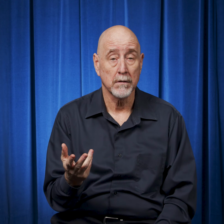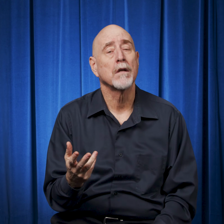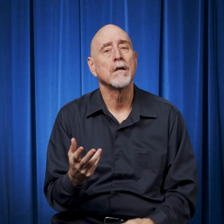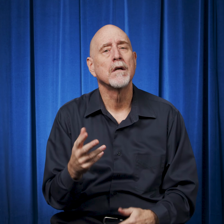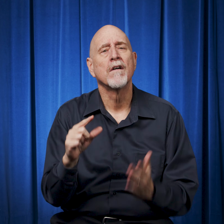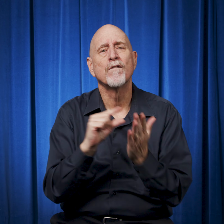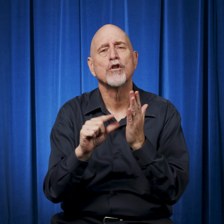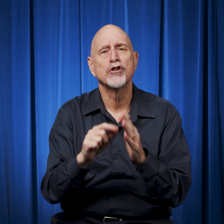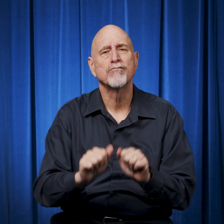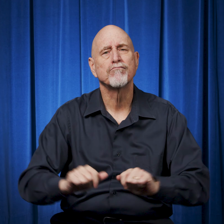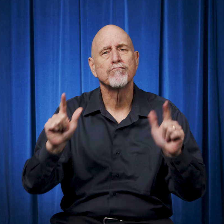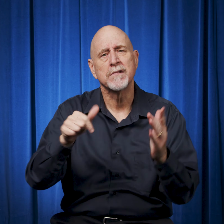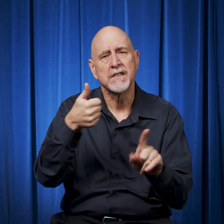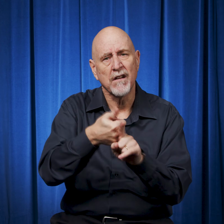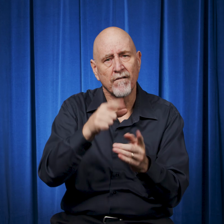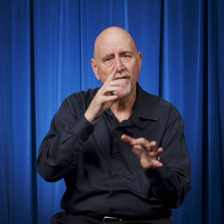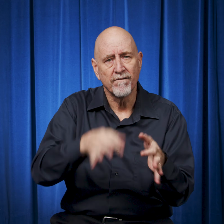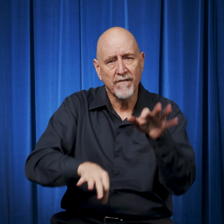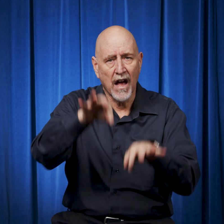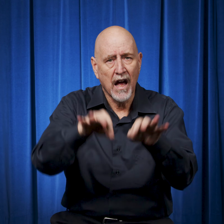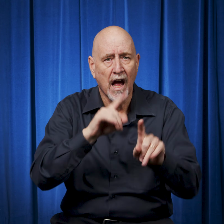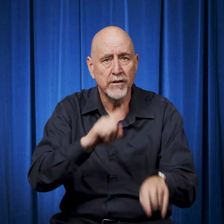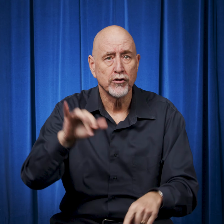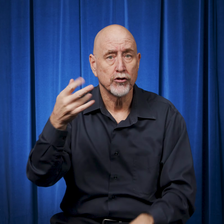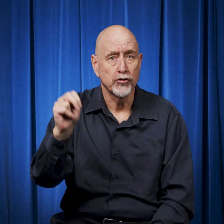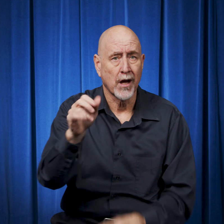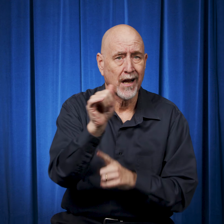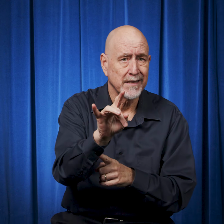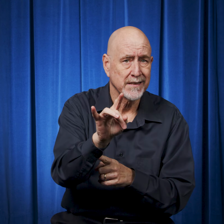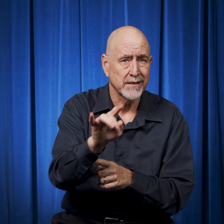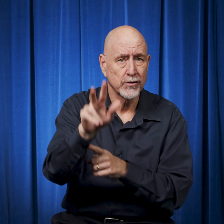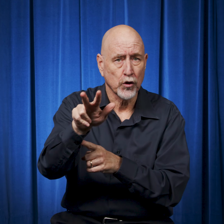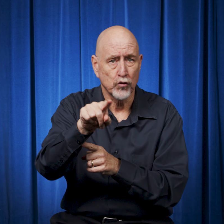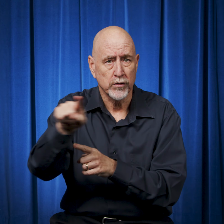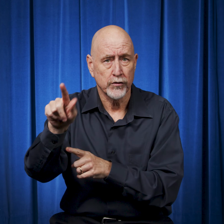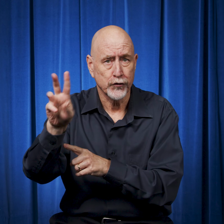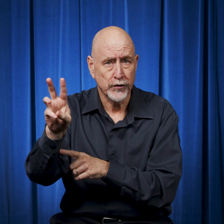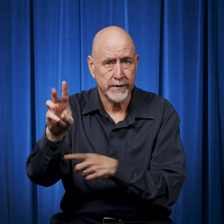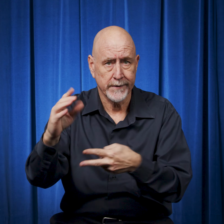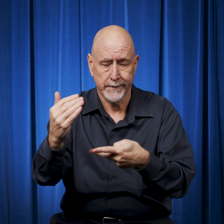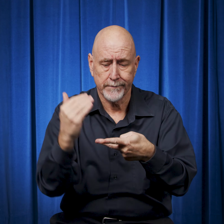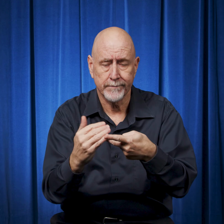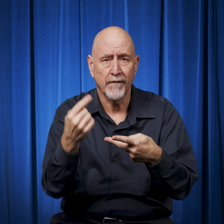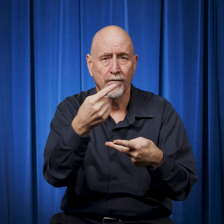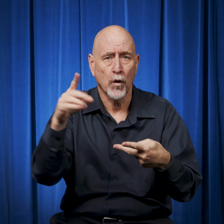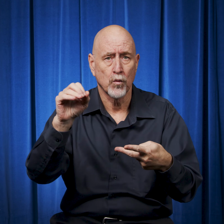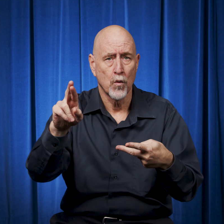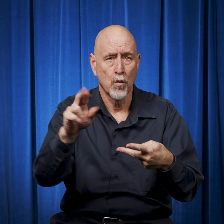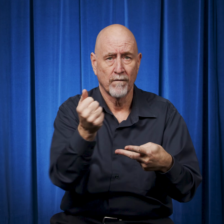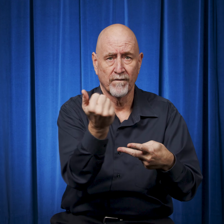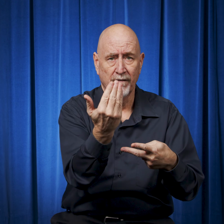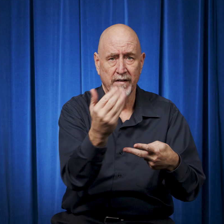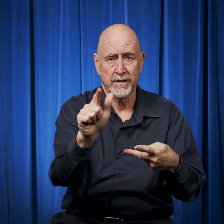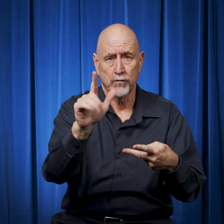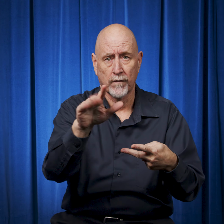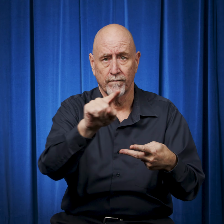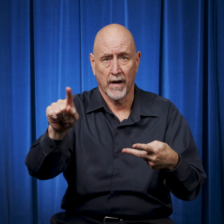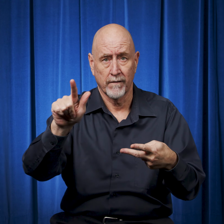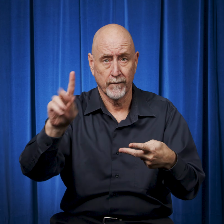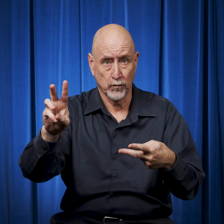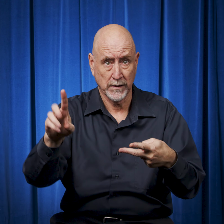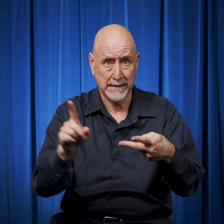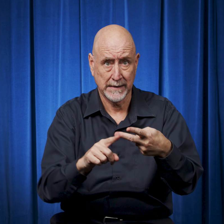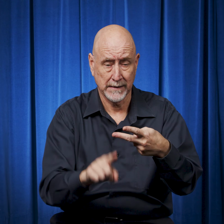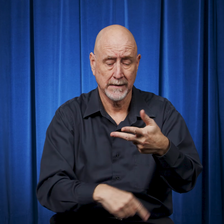these passages and determine the answer. John 18, verse 33 through 36. 1 Corinthians 15, 25 through